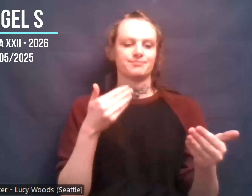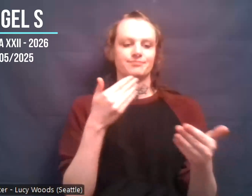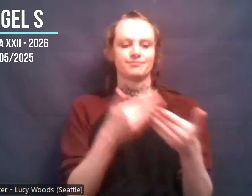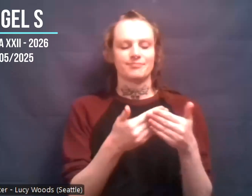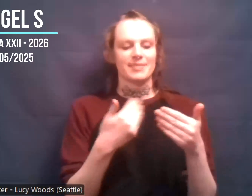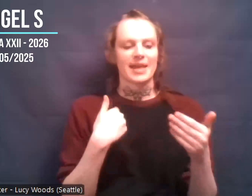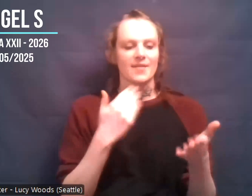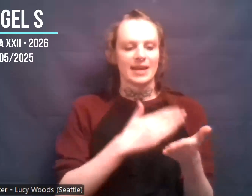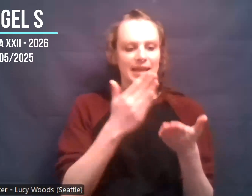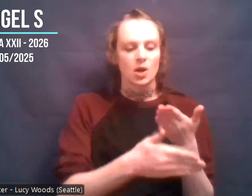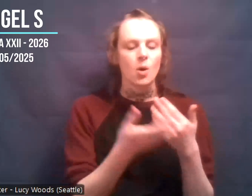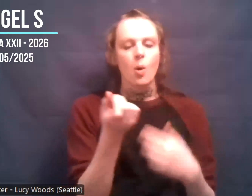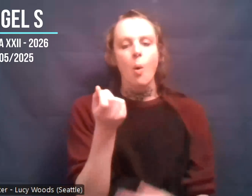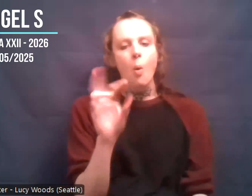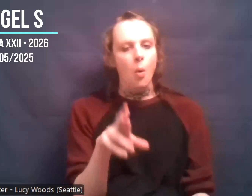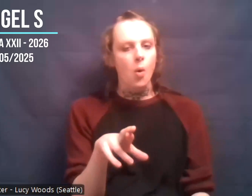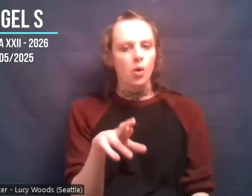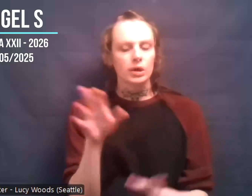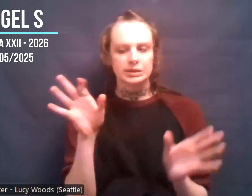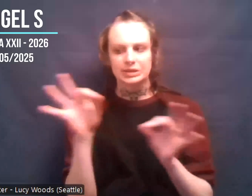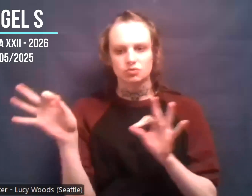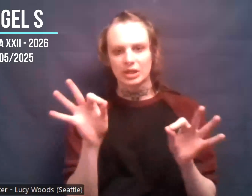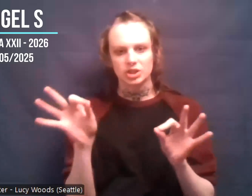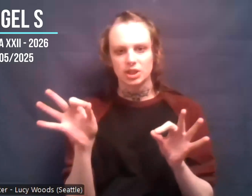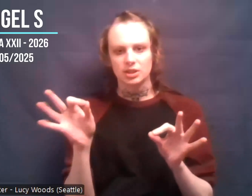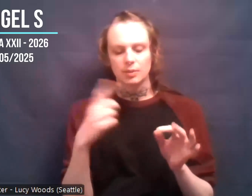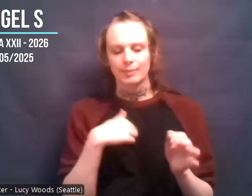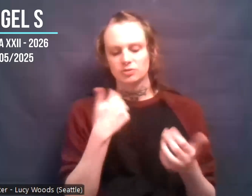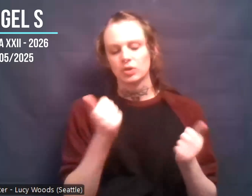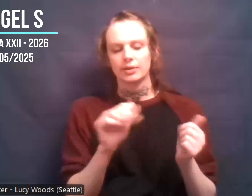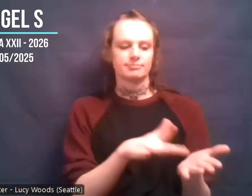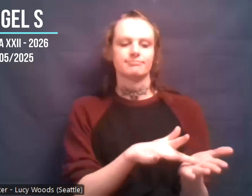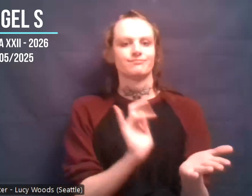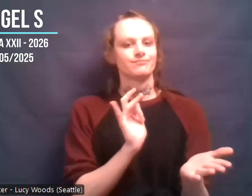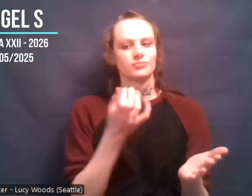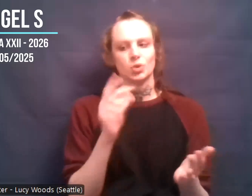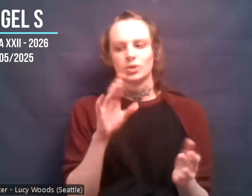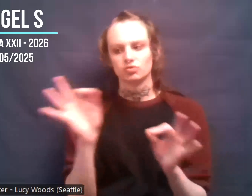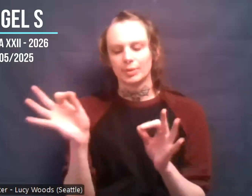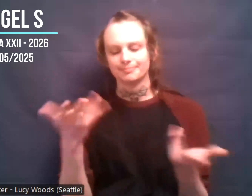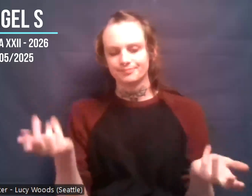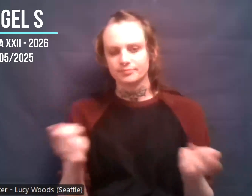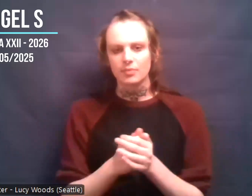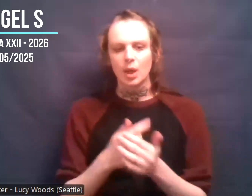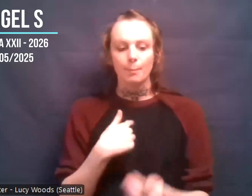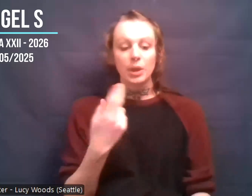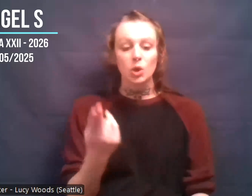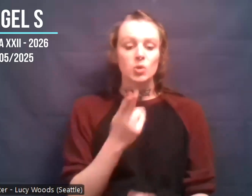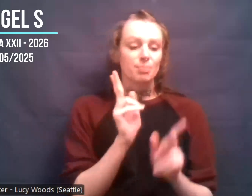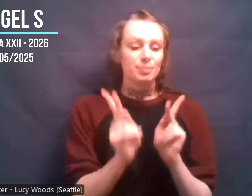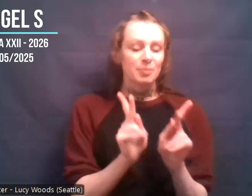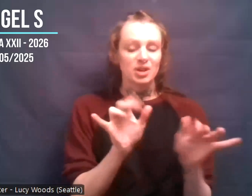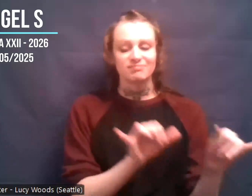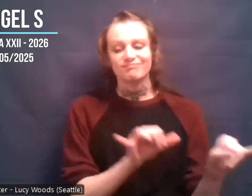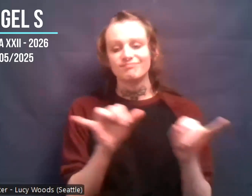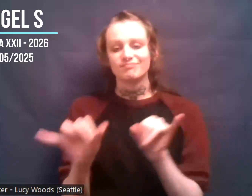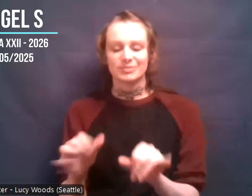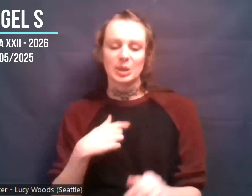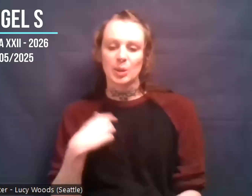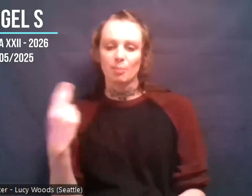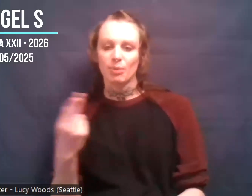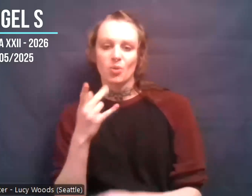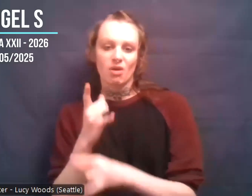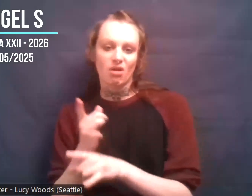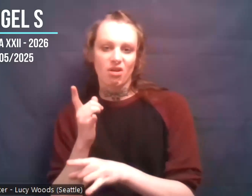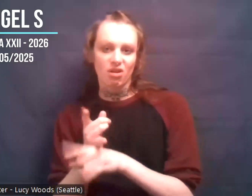no in between. They had no real meaning for me. And I used people the way that I used alcohol. Surrounded myself